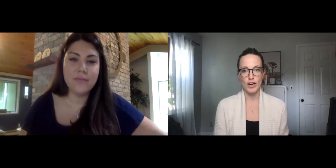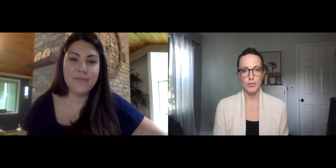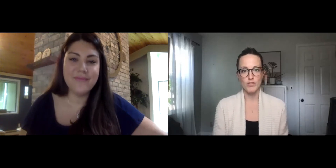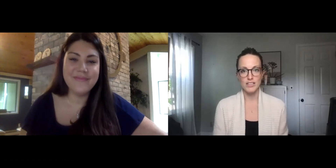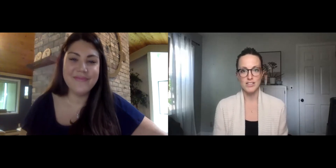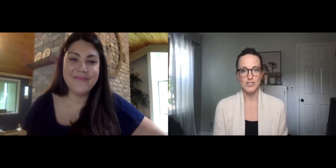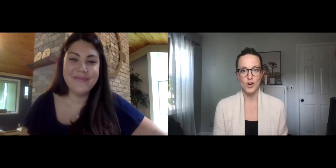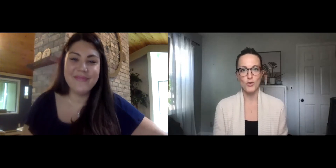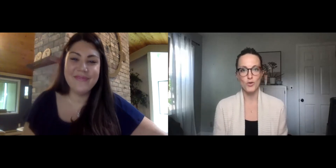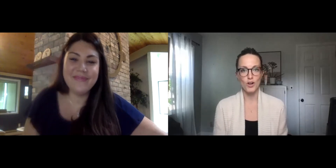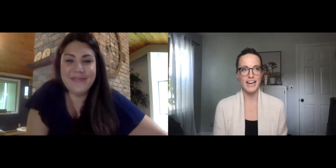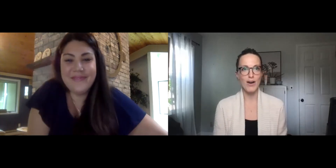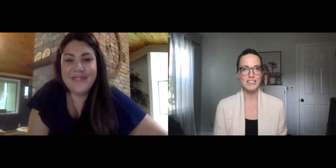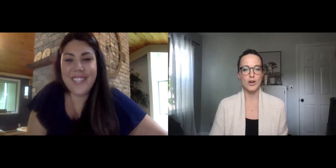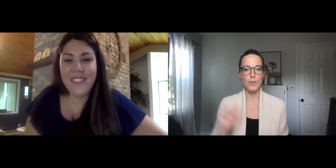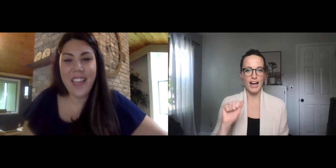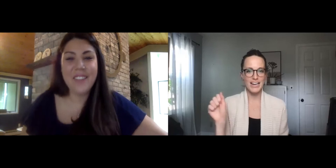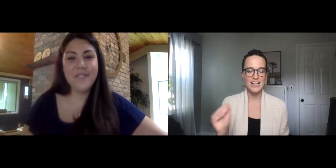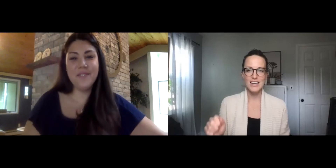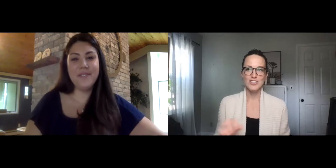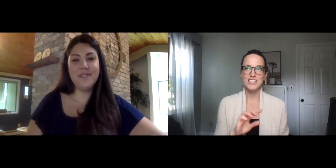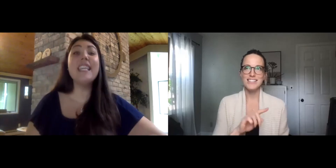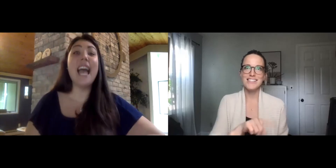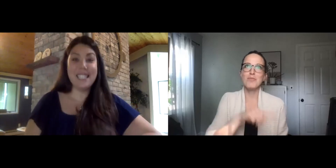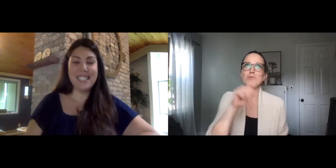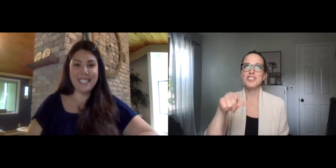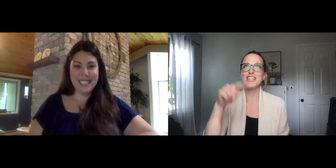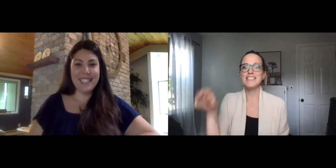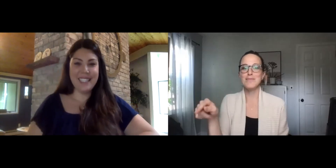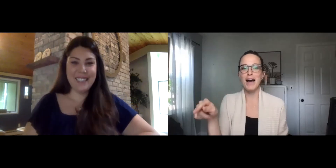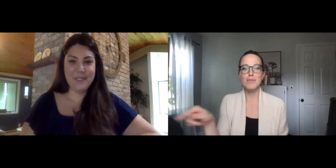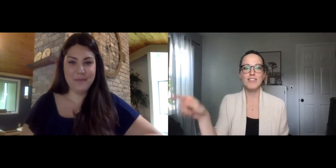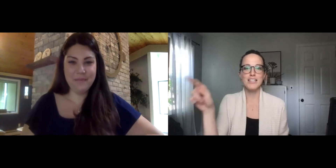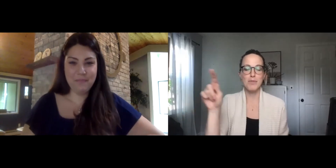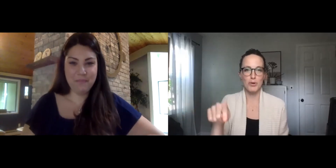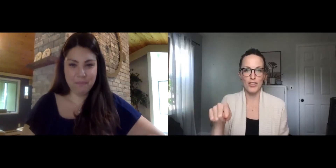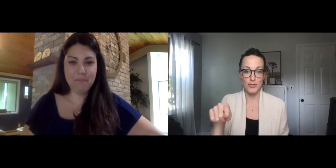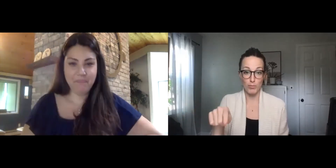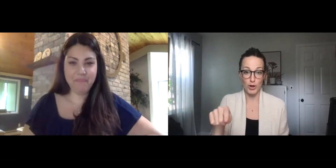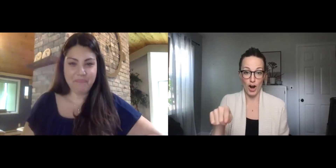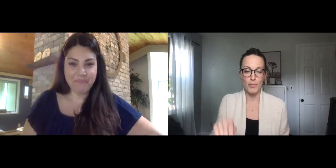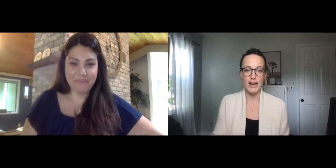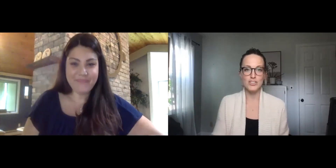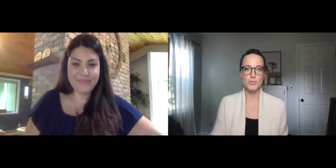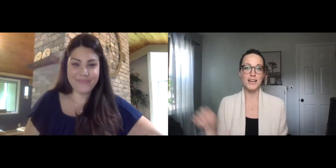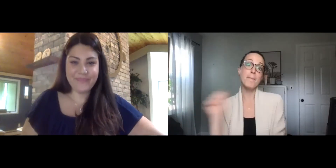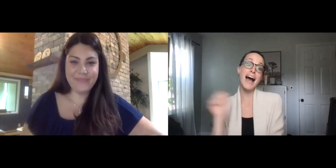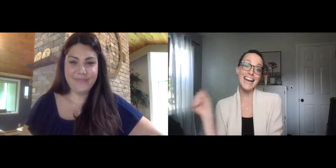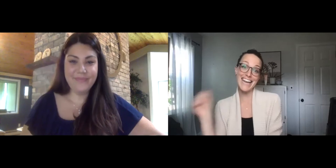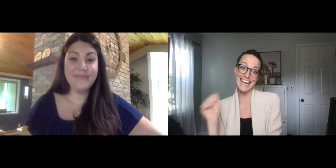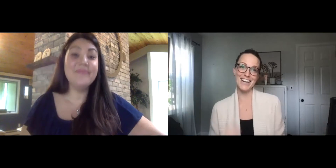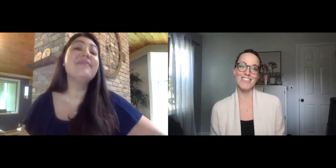so incredible for us. It's so cool. And now I taught her potty. She doesn't tell me when she needs to potty, but every time I put her on the potty, she'll be